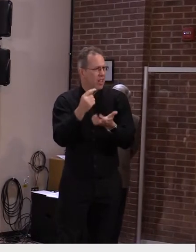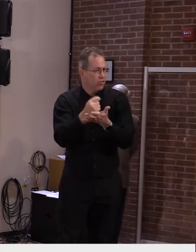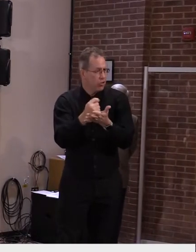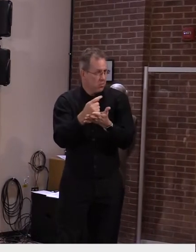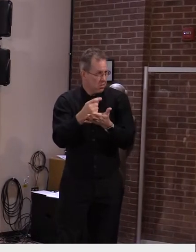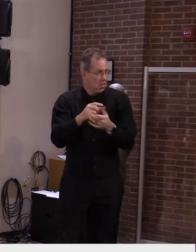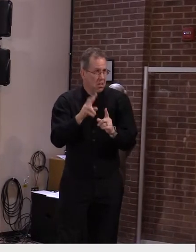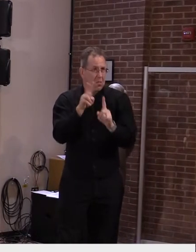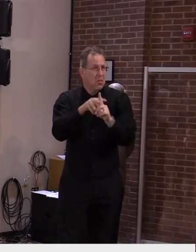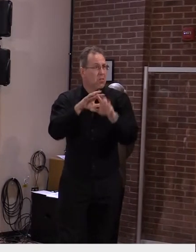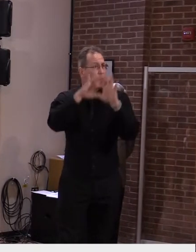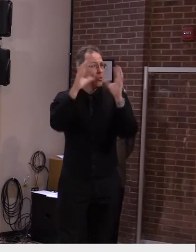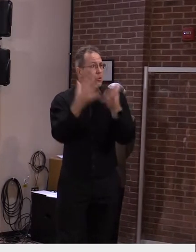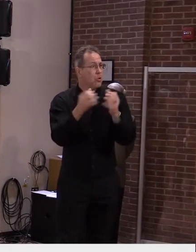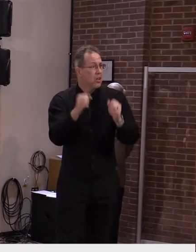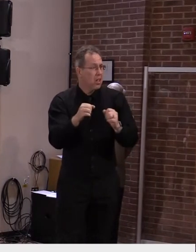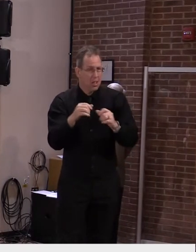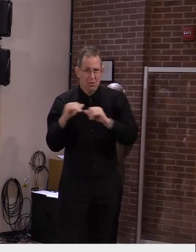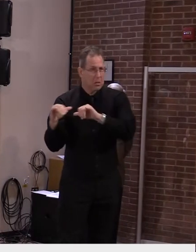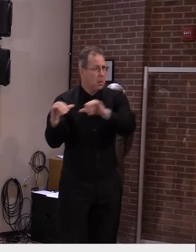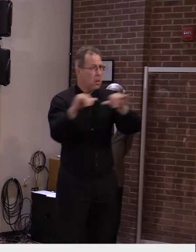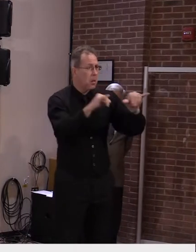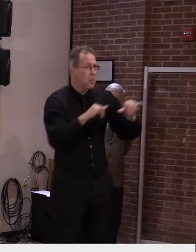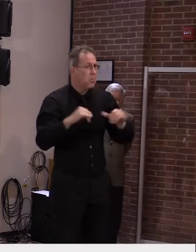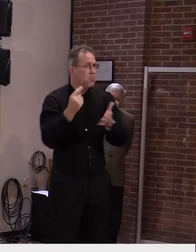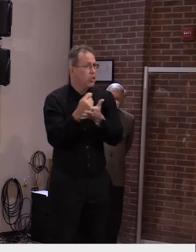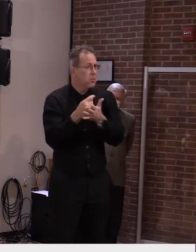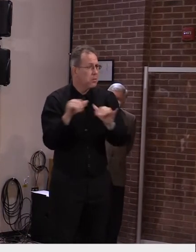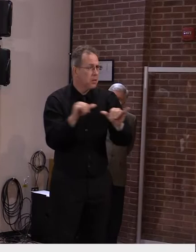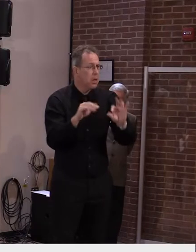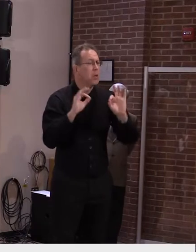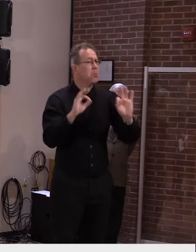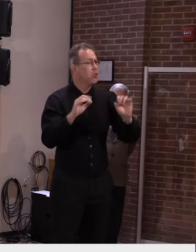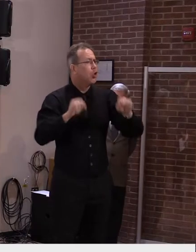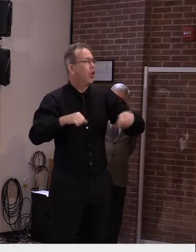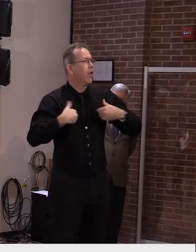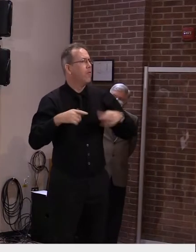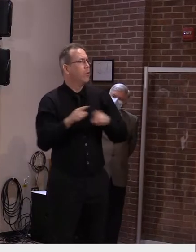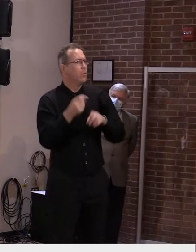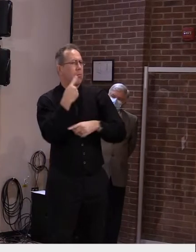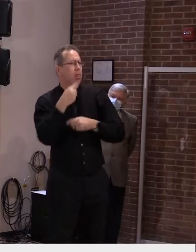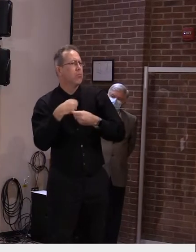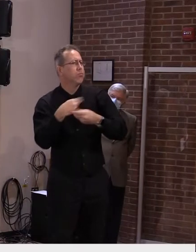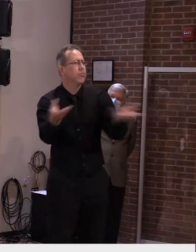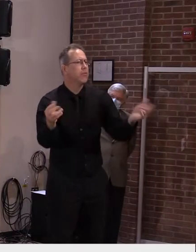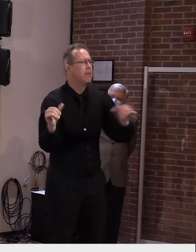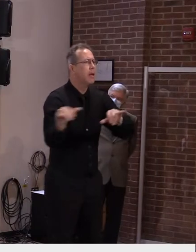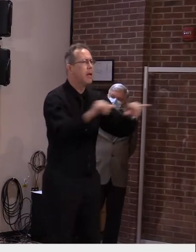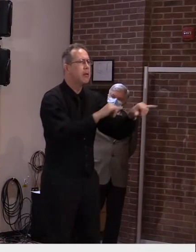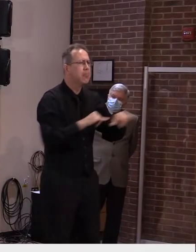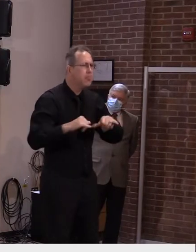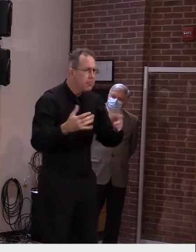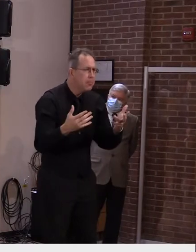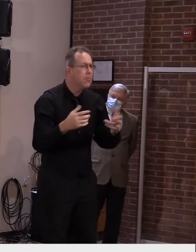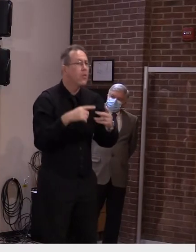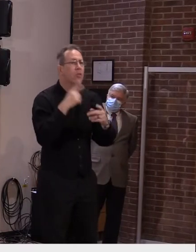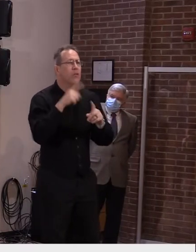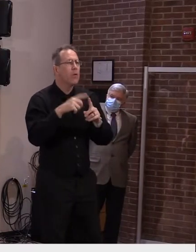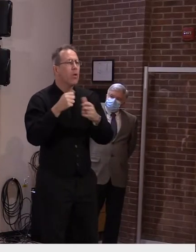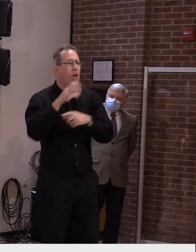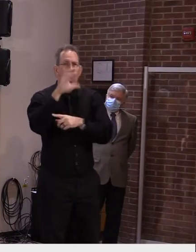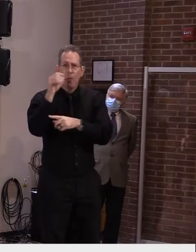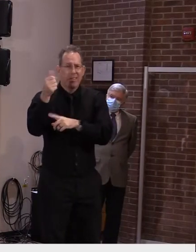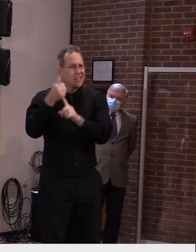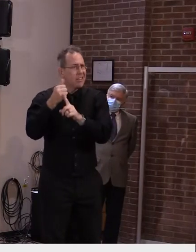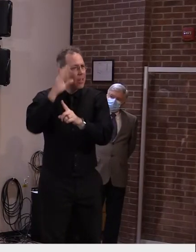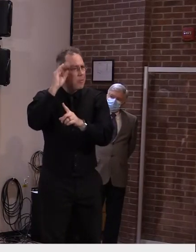already heard that some of the companies that are making some of the pills that are going to be reviewed down the line